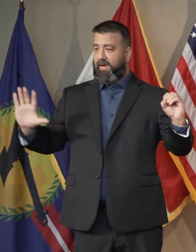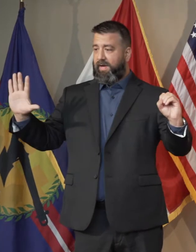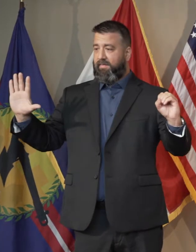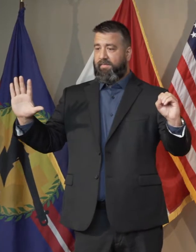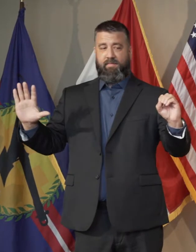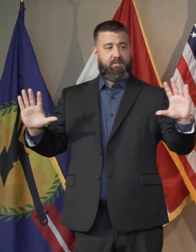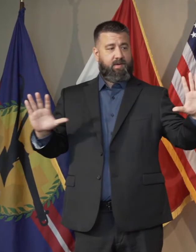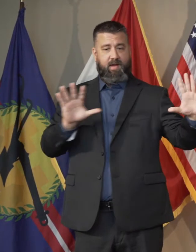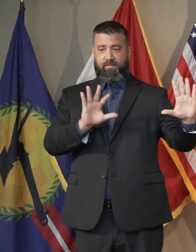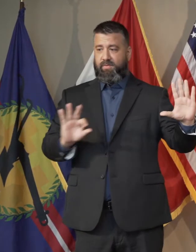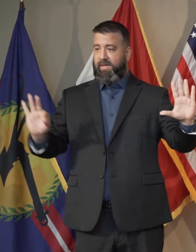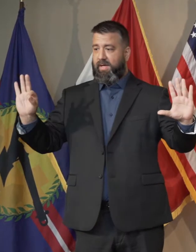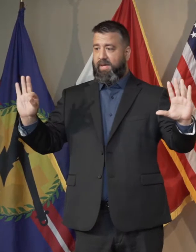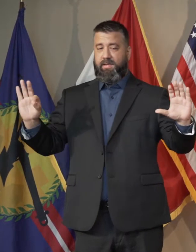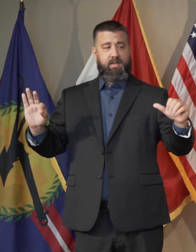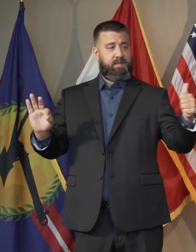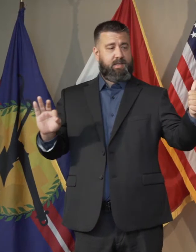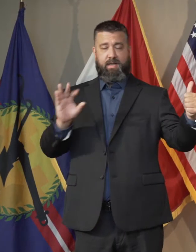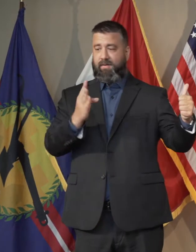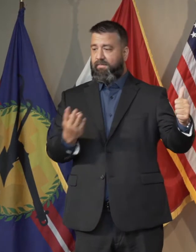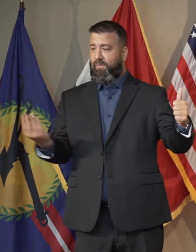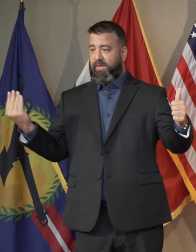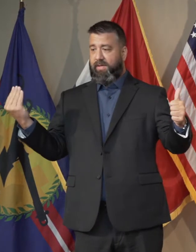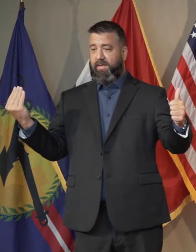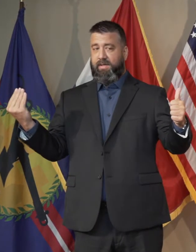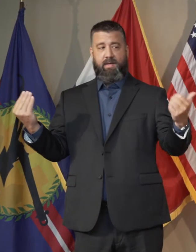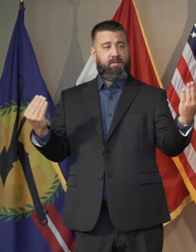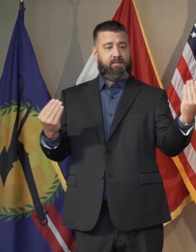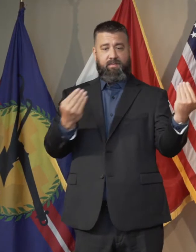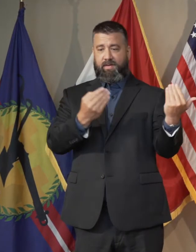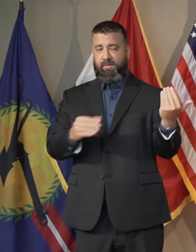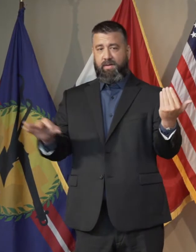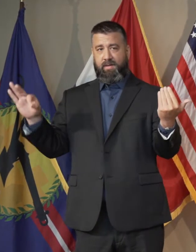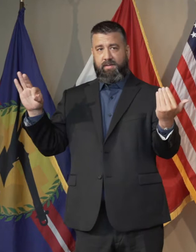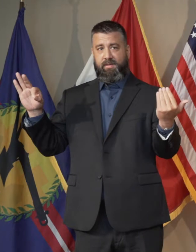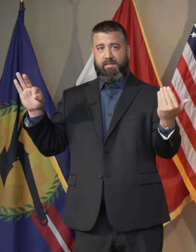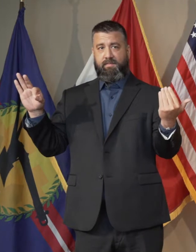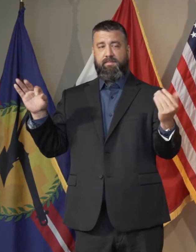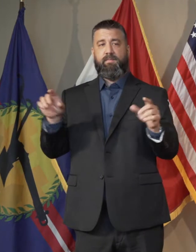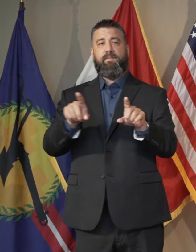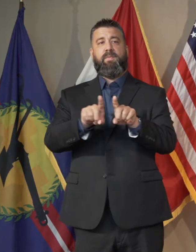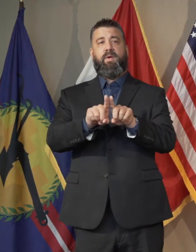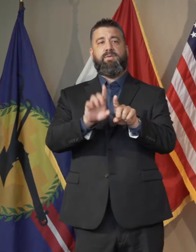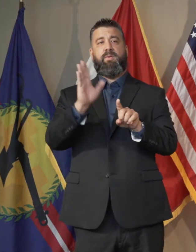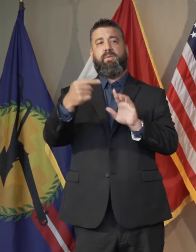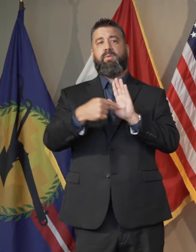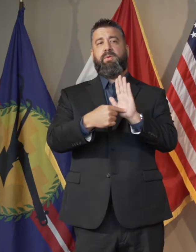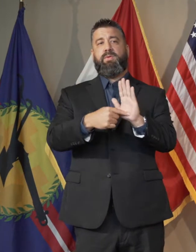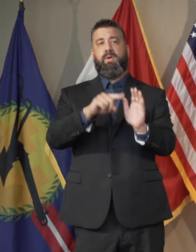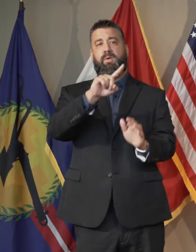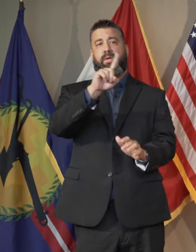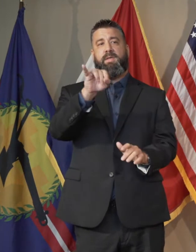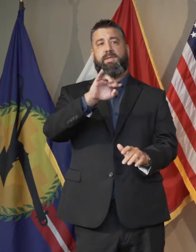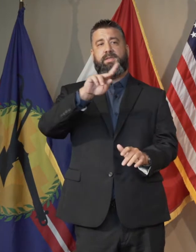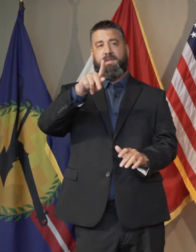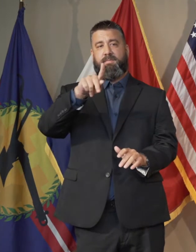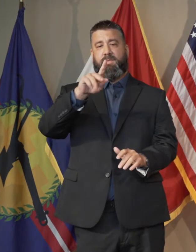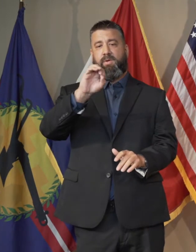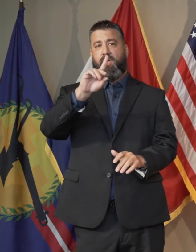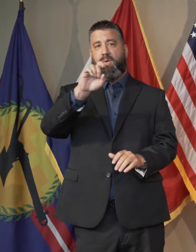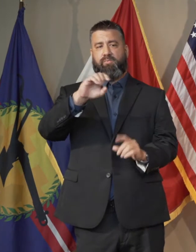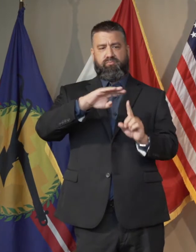to 9, 10 to 14, and 15 to 19. We'll also be showing zip code trends for new